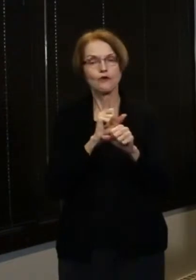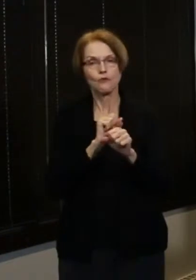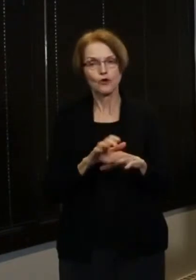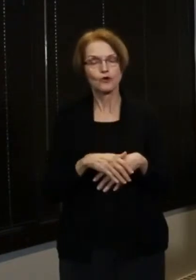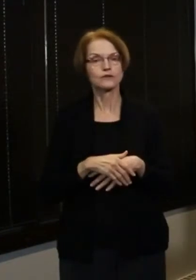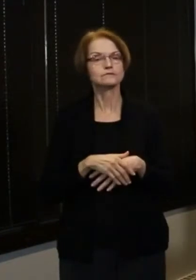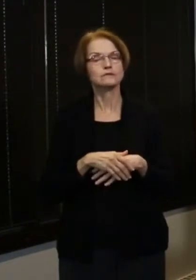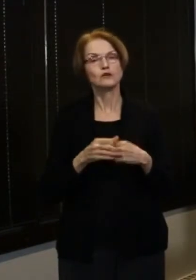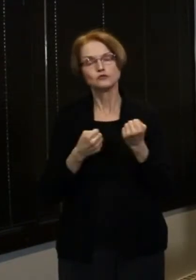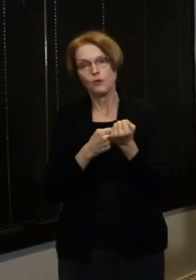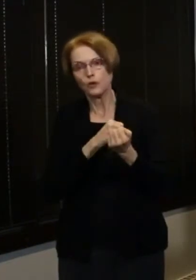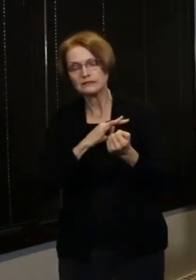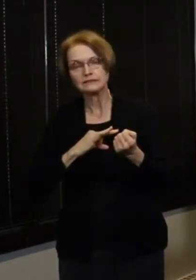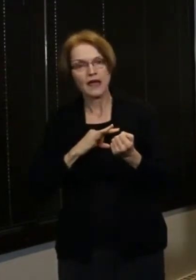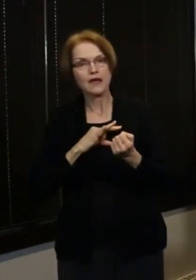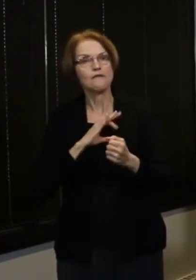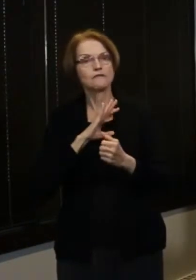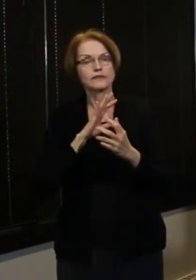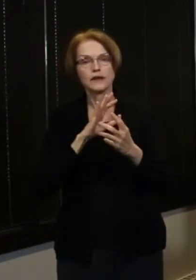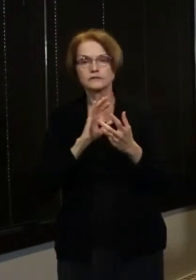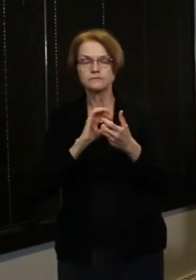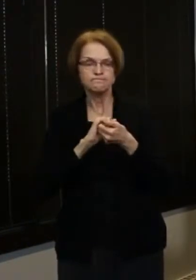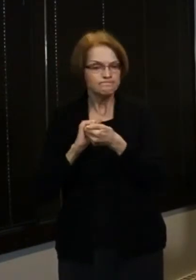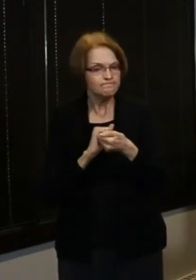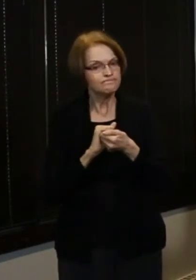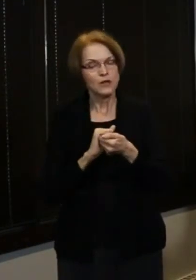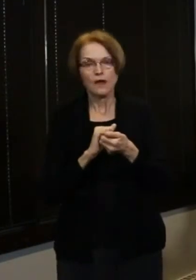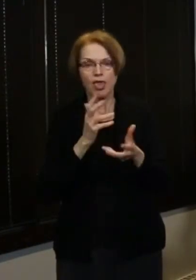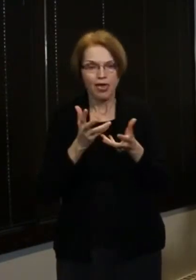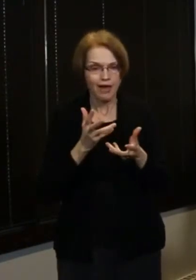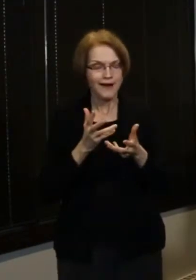their support that help get patients well enough to go home.